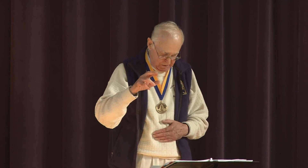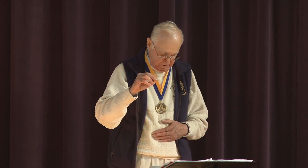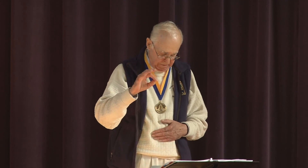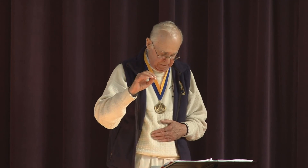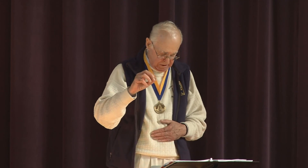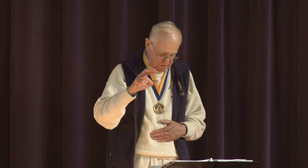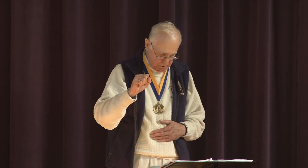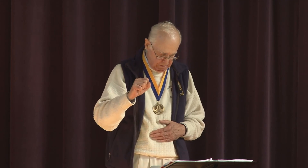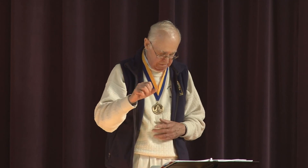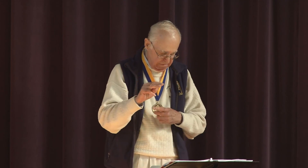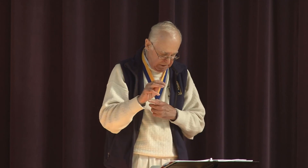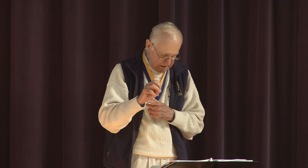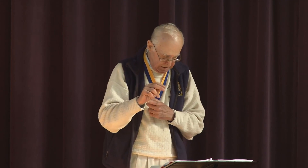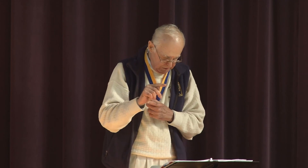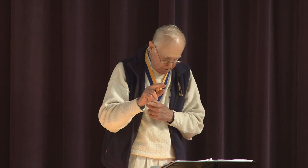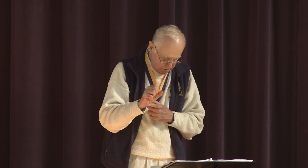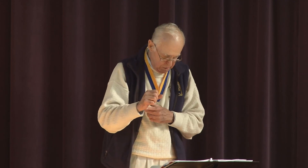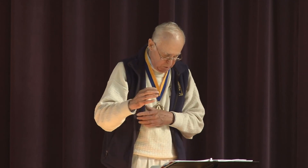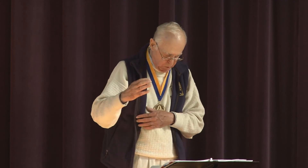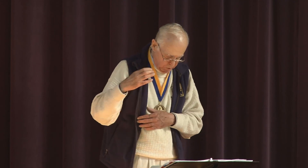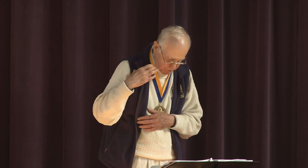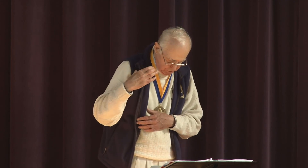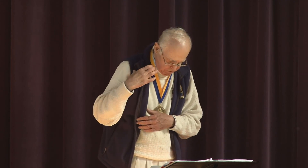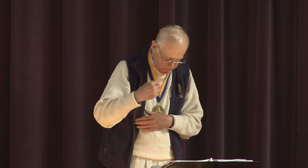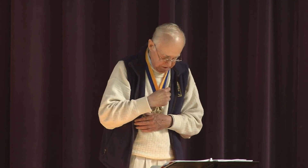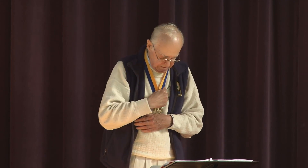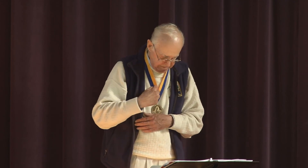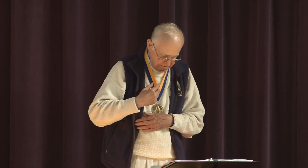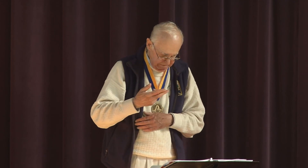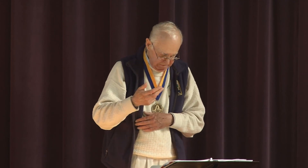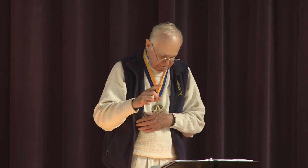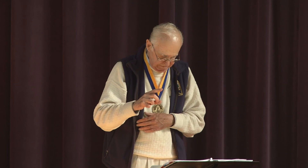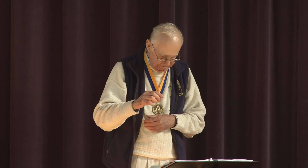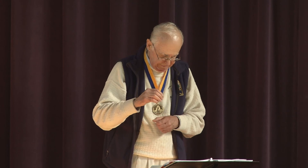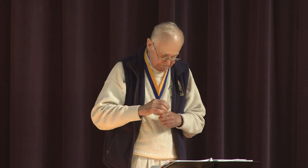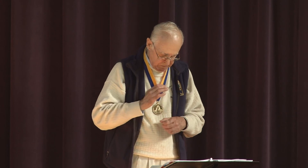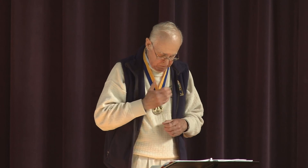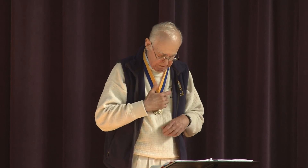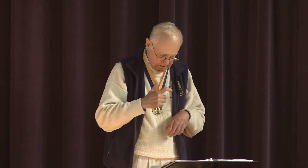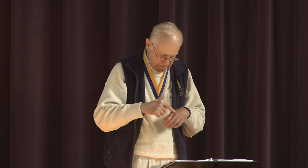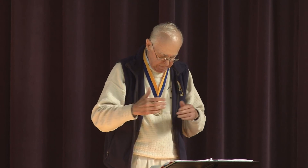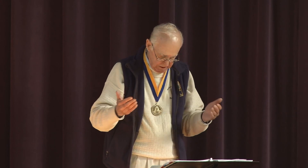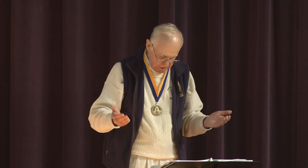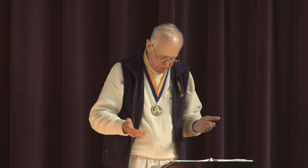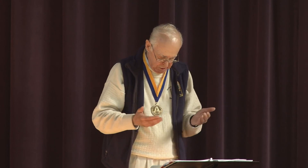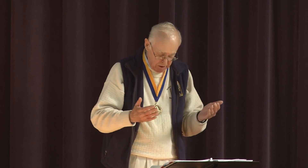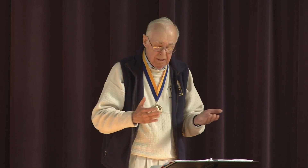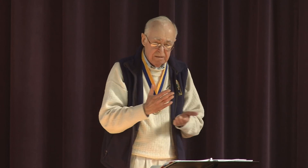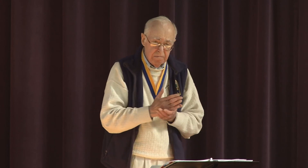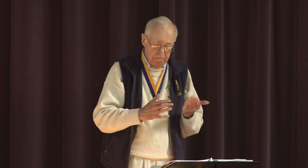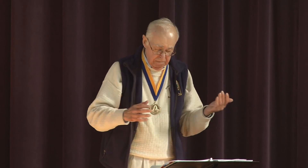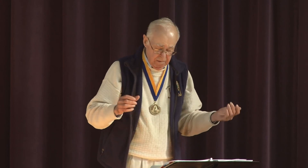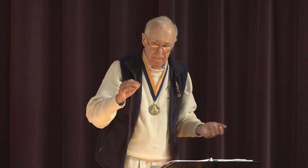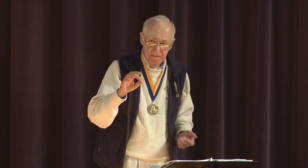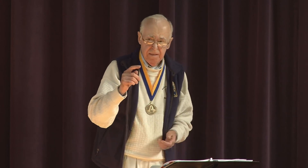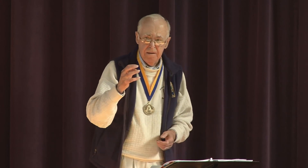We do appreciate the professors, the mentors, the coaches, all of those individuals who impacted our